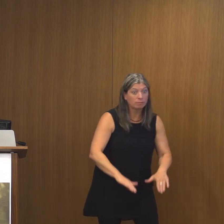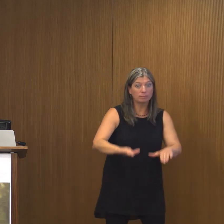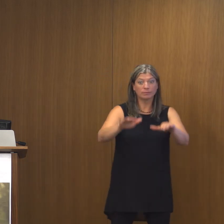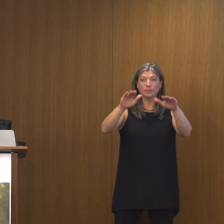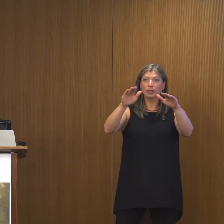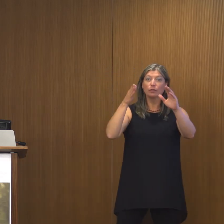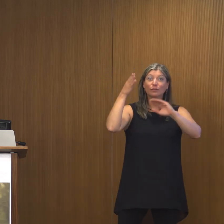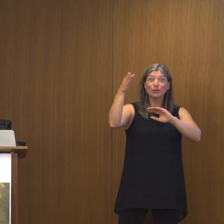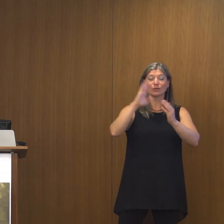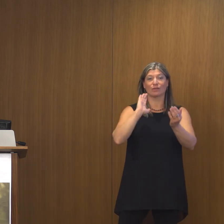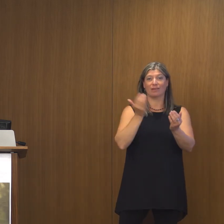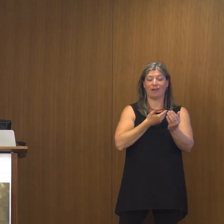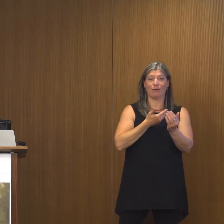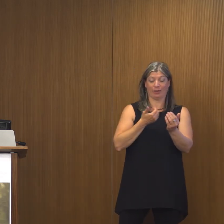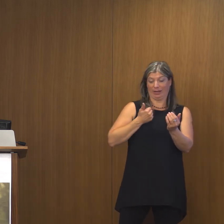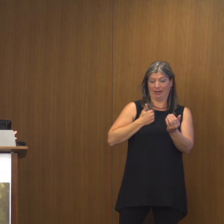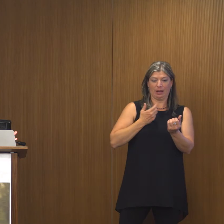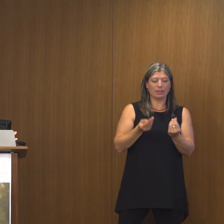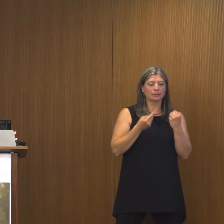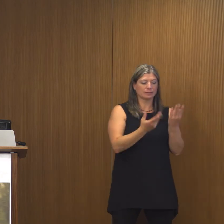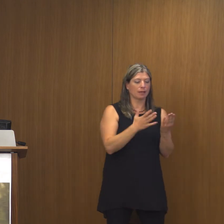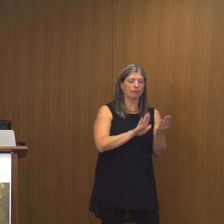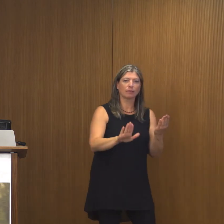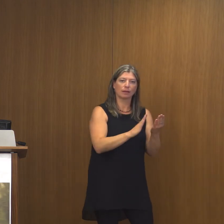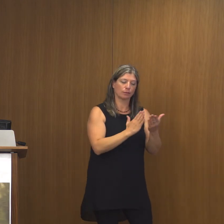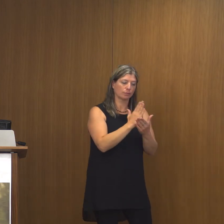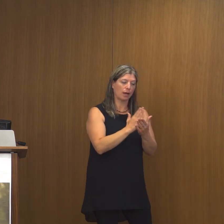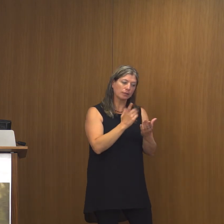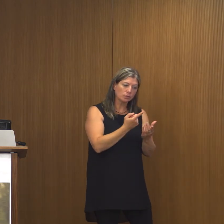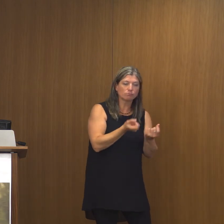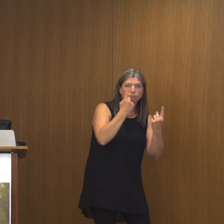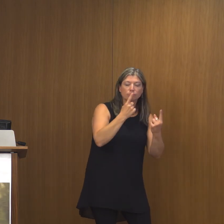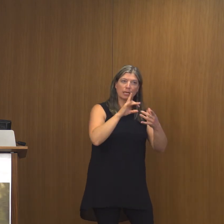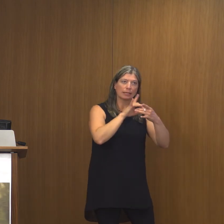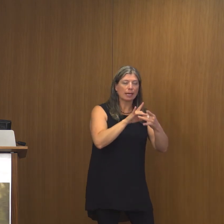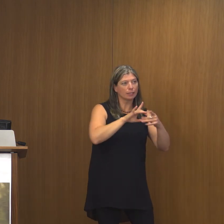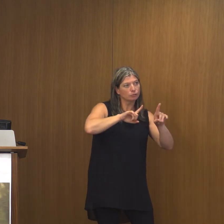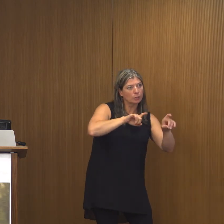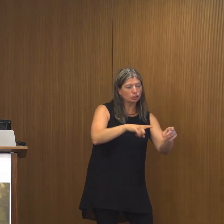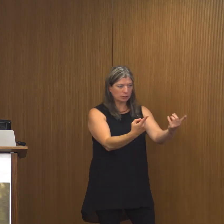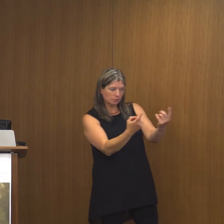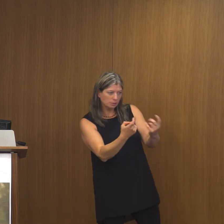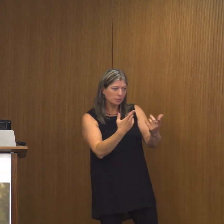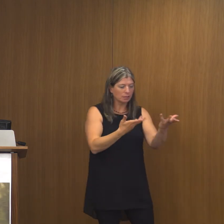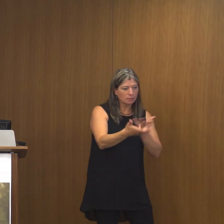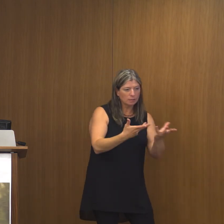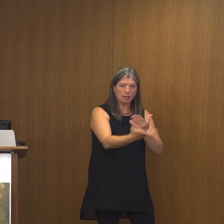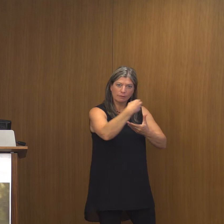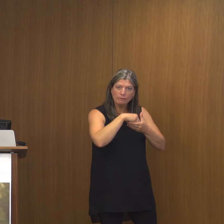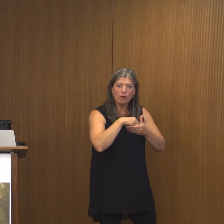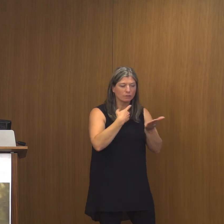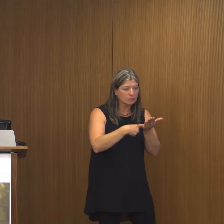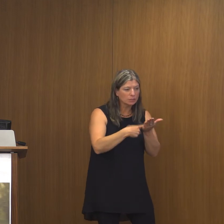is really giving children the full citizenship rights, right? So giving them the ability to engage, to participate in conversations, but also to